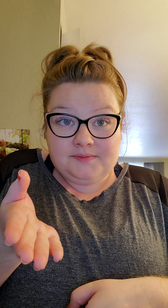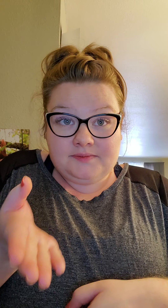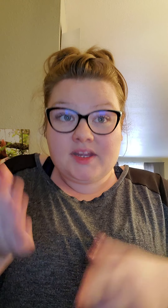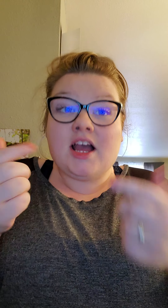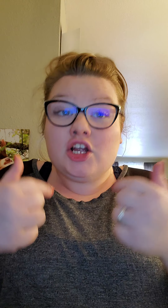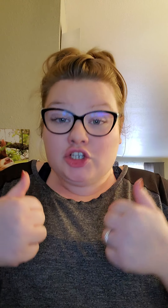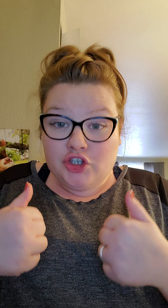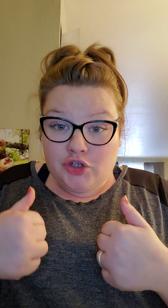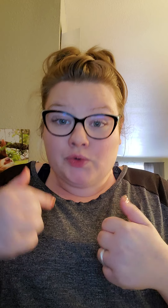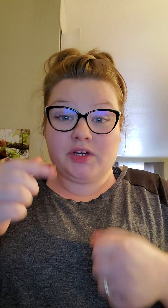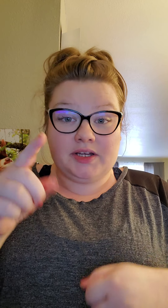Duke.